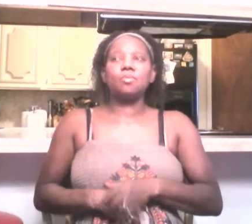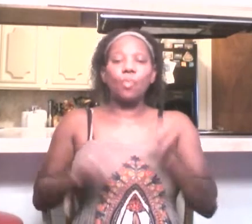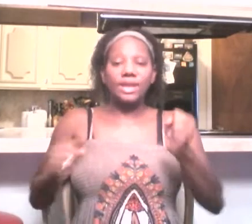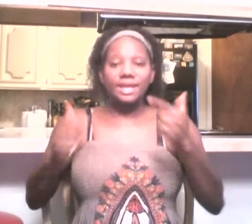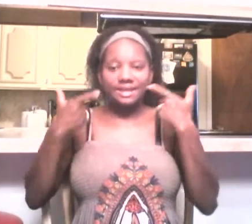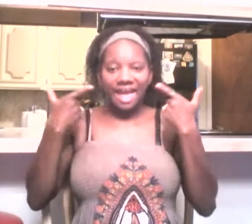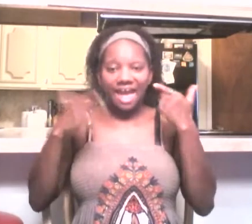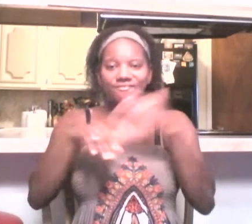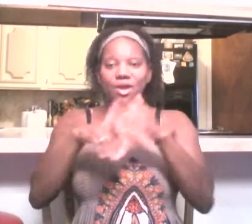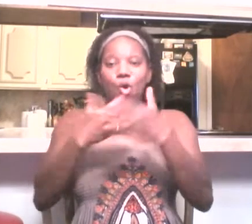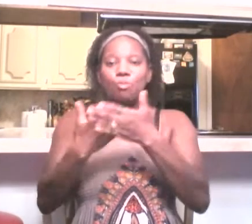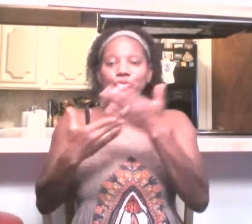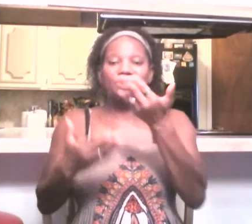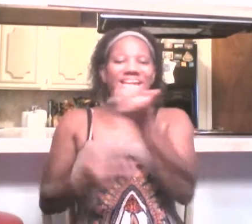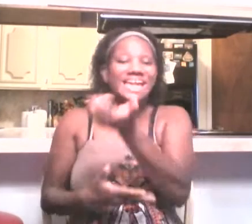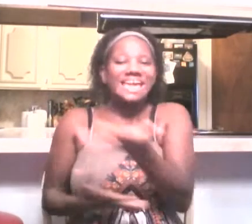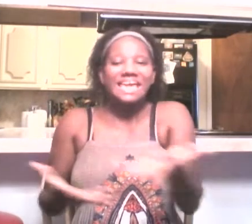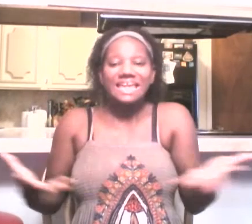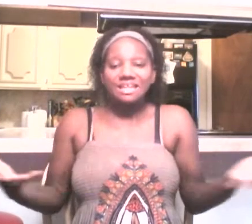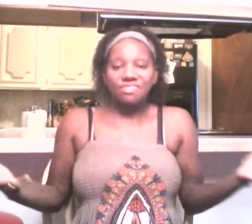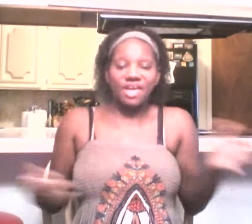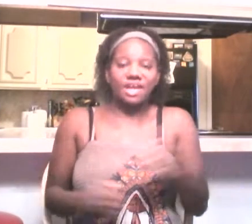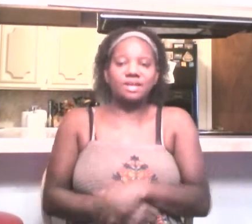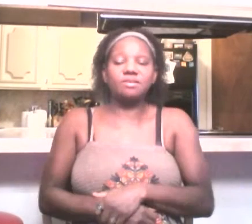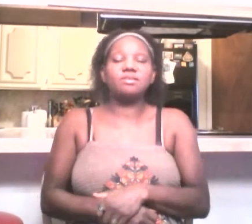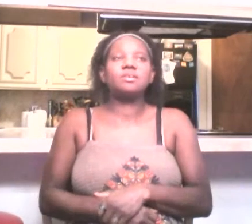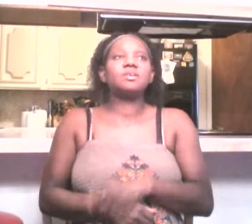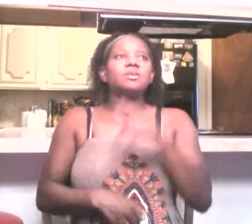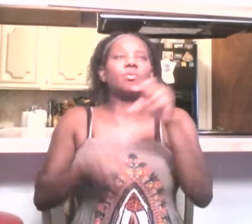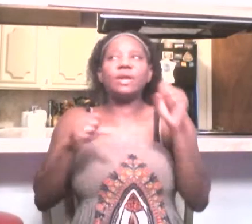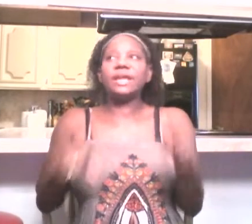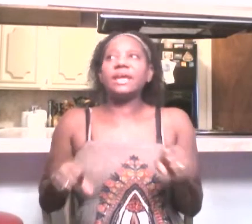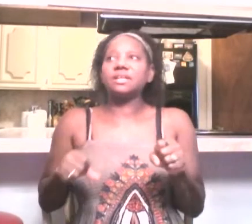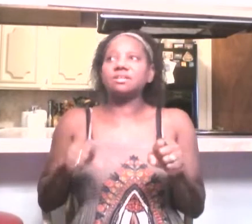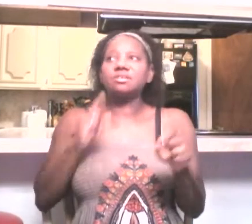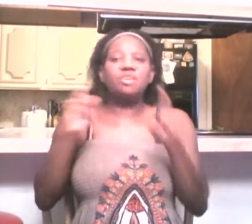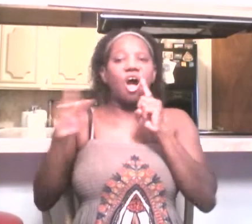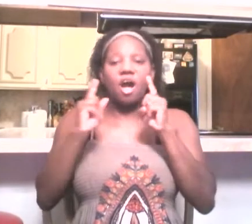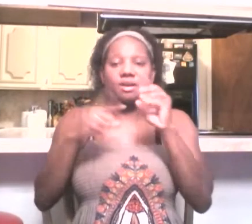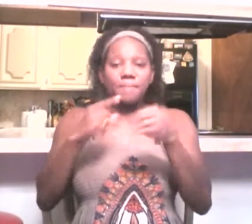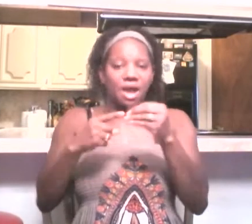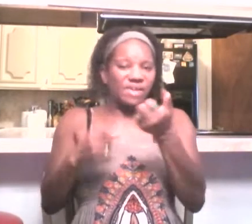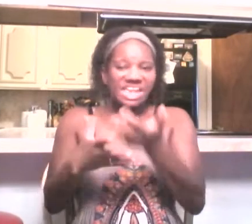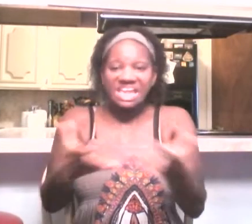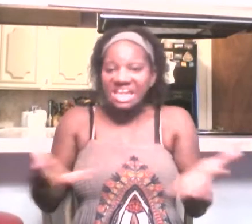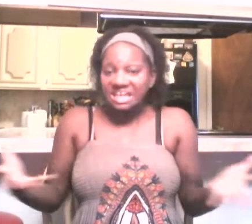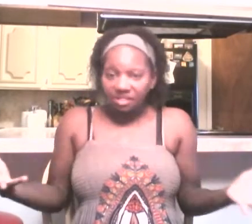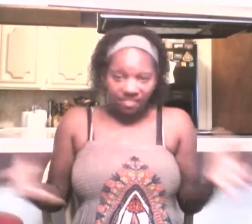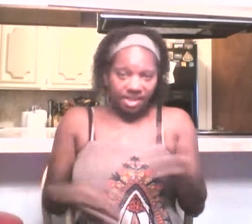We can laugh at almost anything. We can talk about anything.